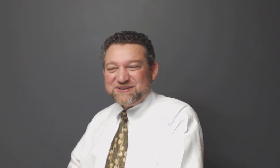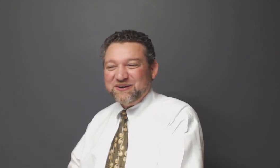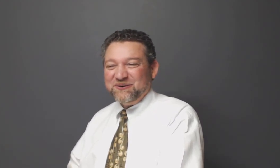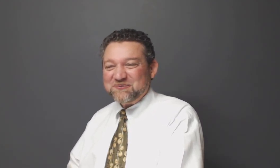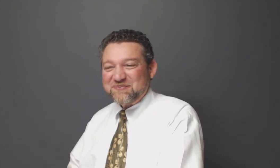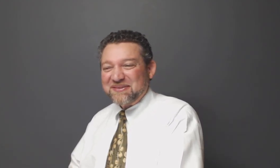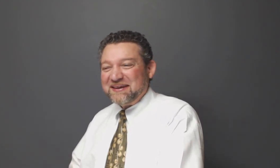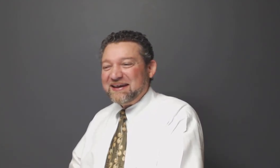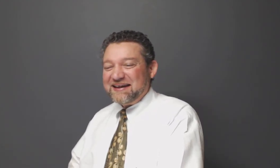So